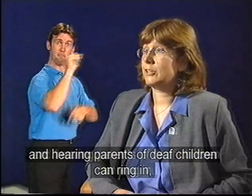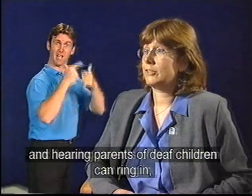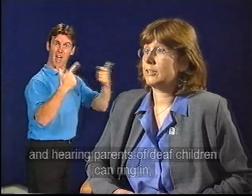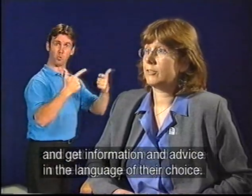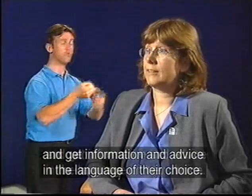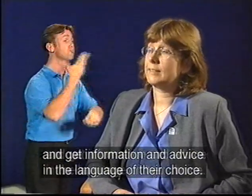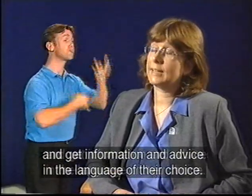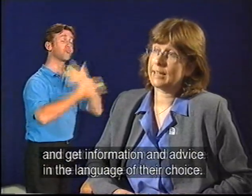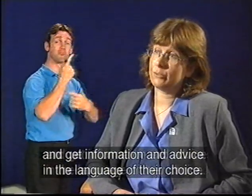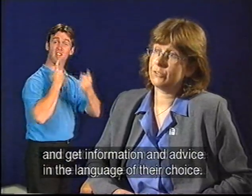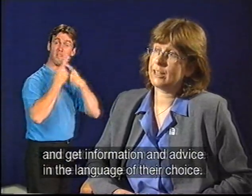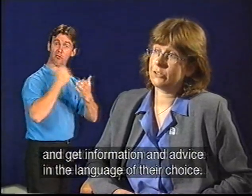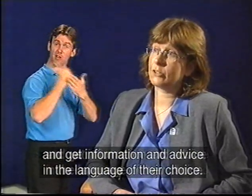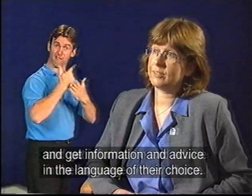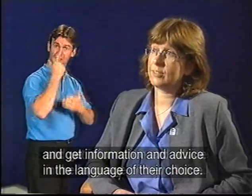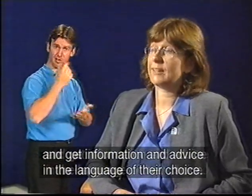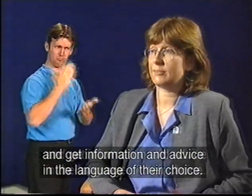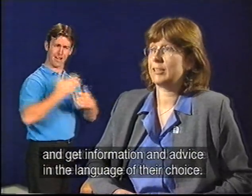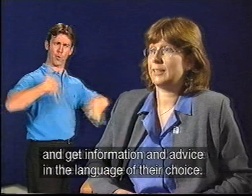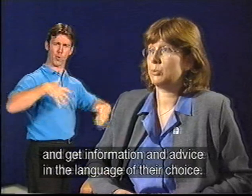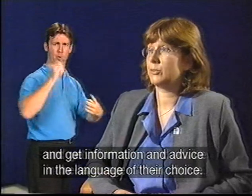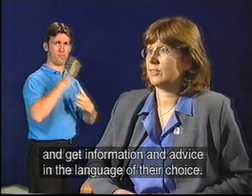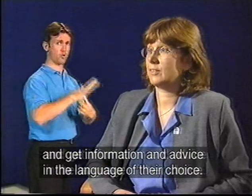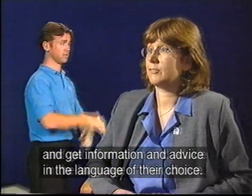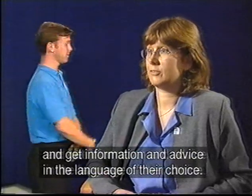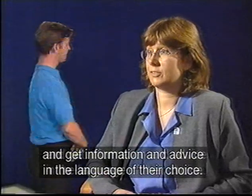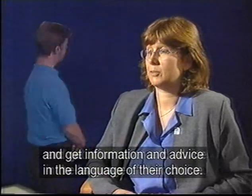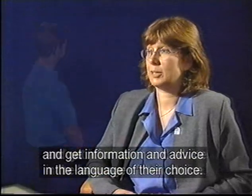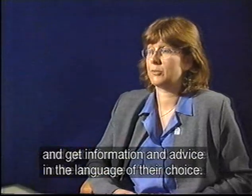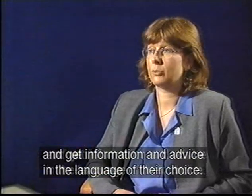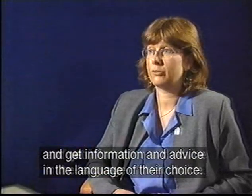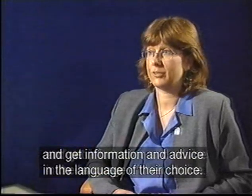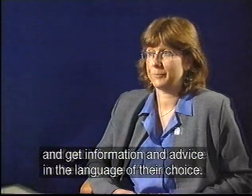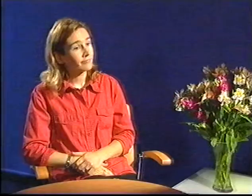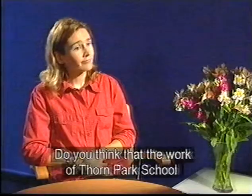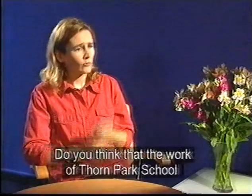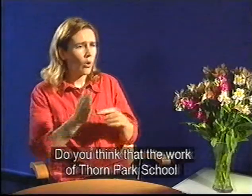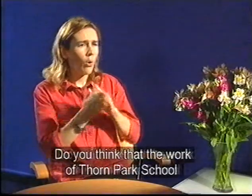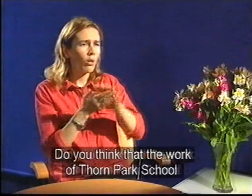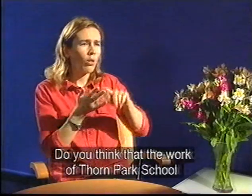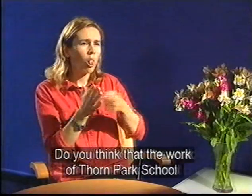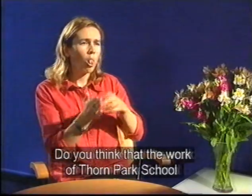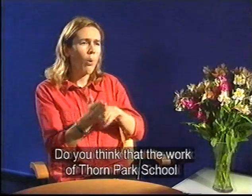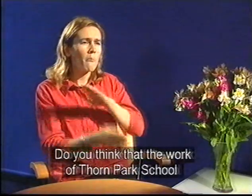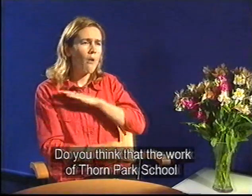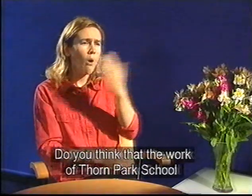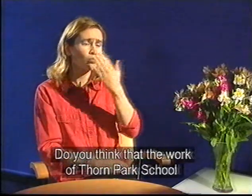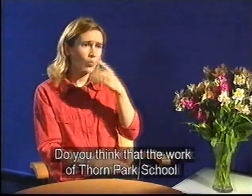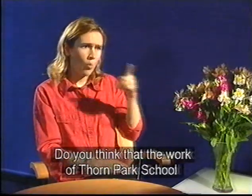and advice in the language of their choice. So that's a really important service for us to be able to offer. Do you think that the work of